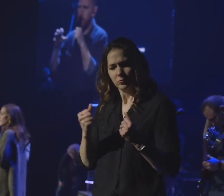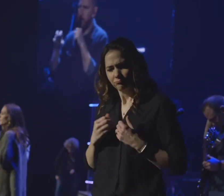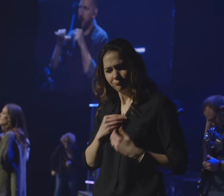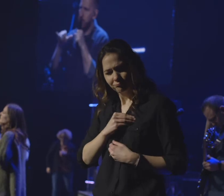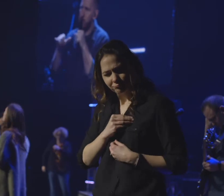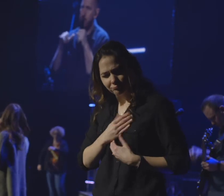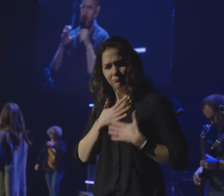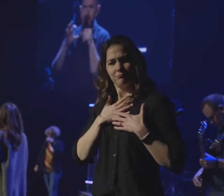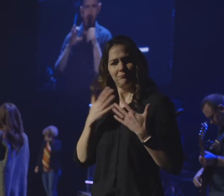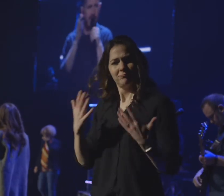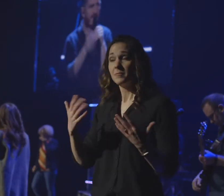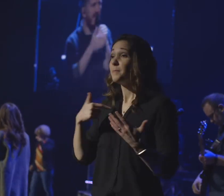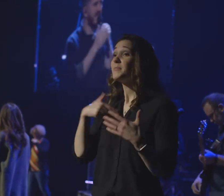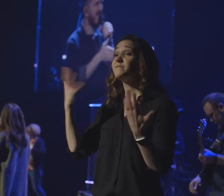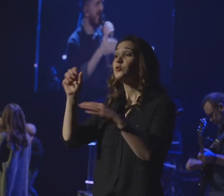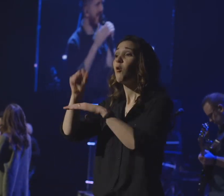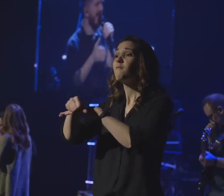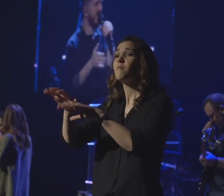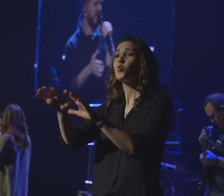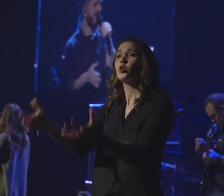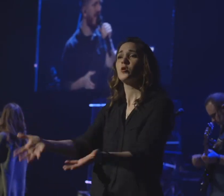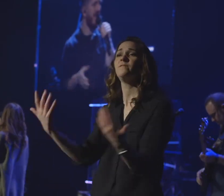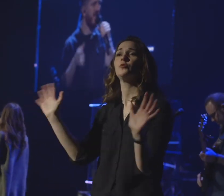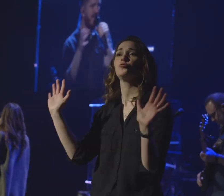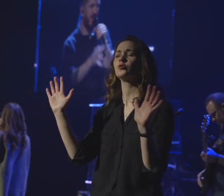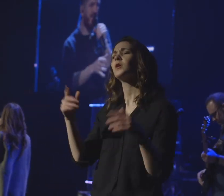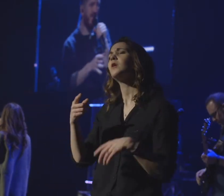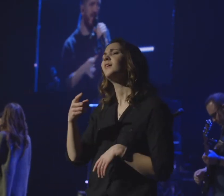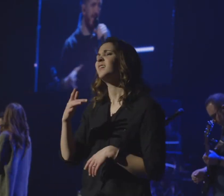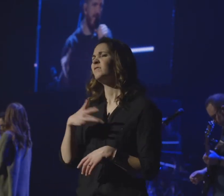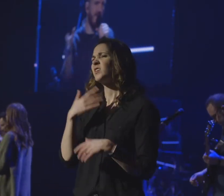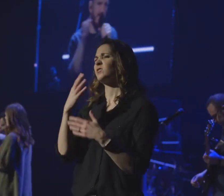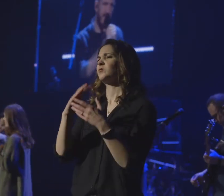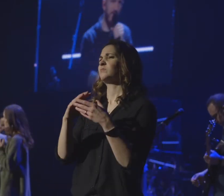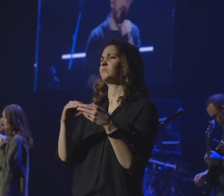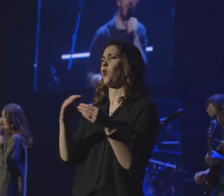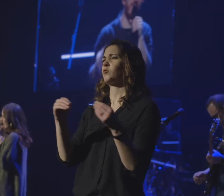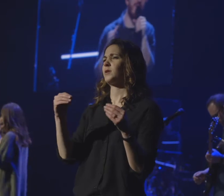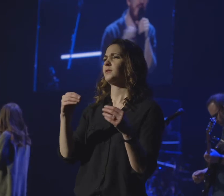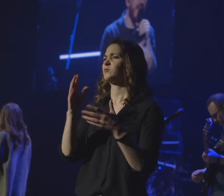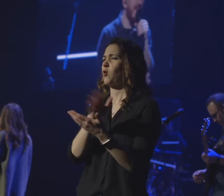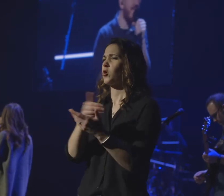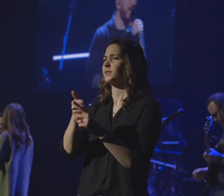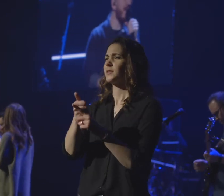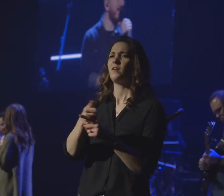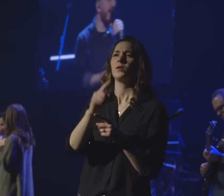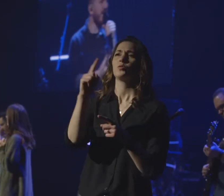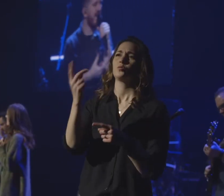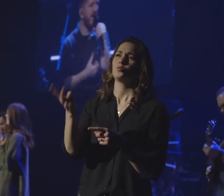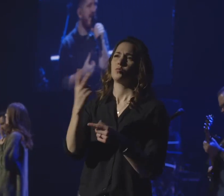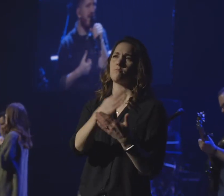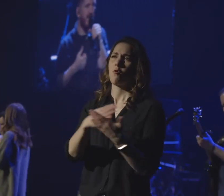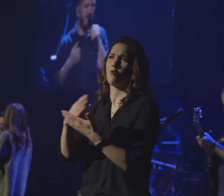song to me has two very distinct sections. This first piece, the verse and the chorus, is very much